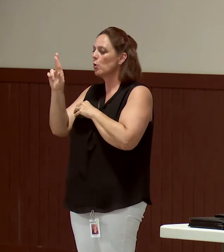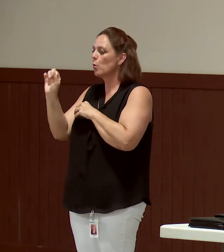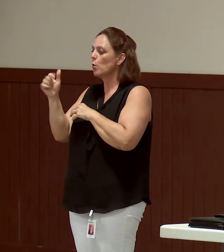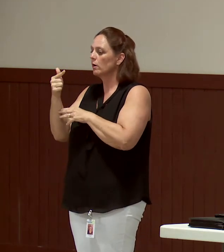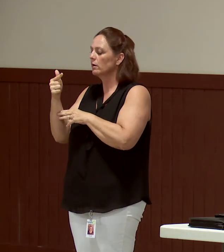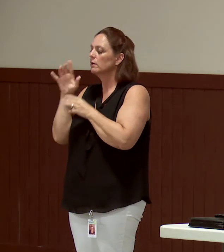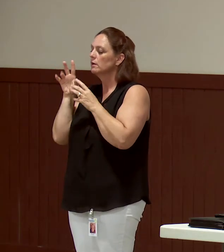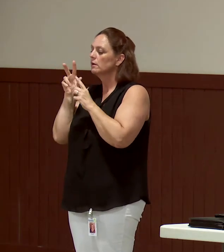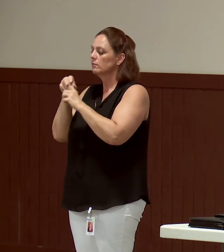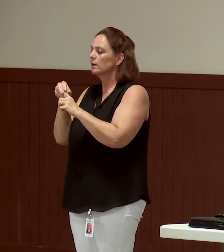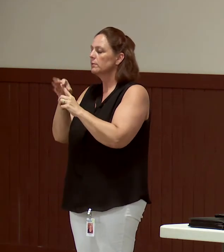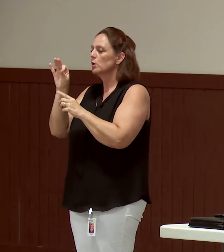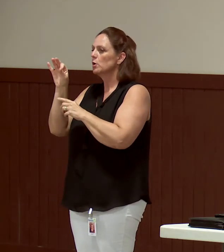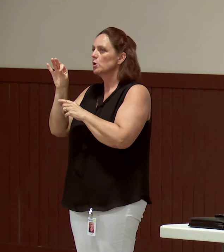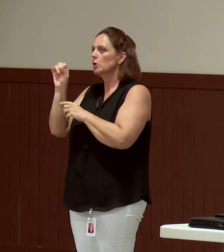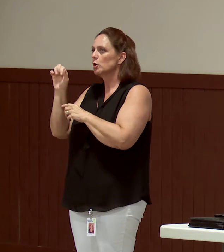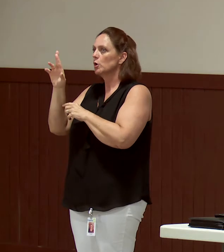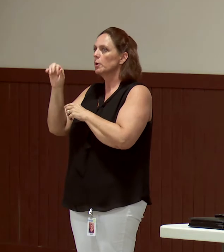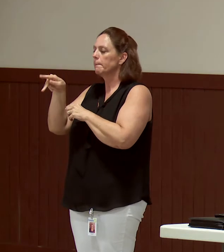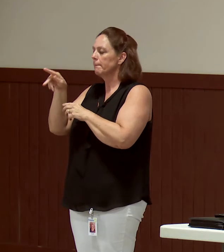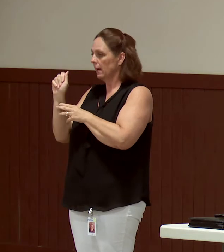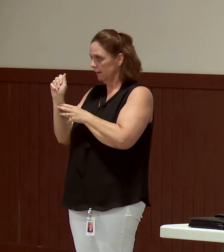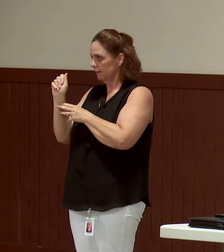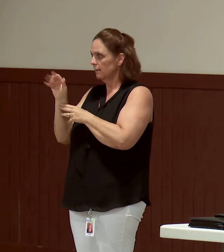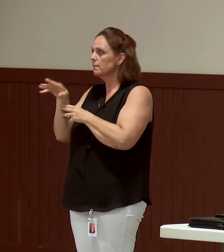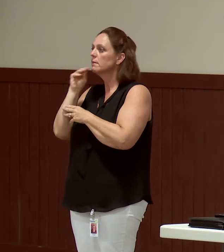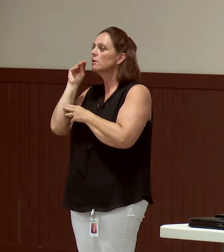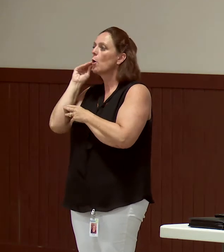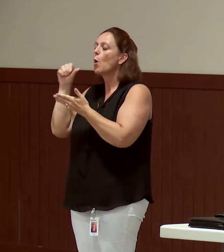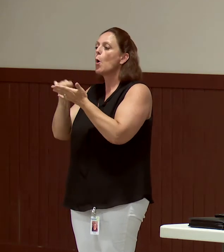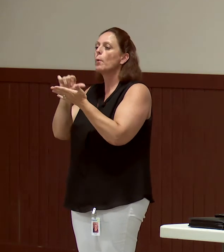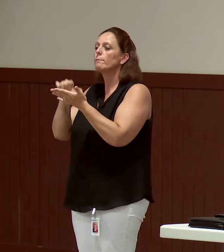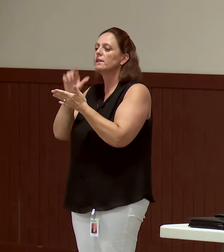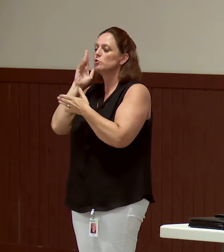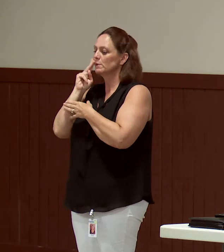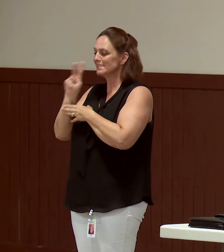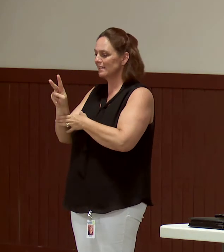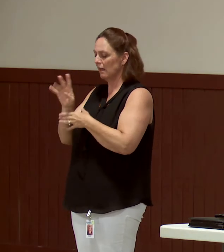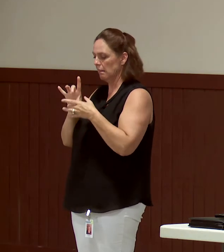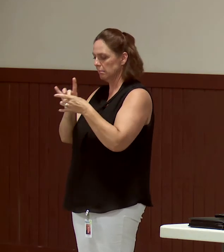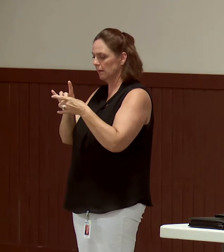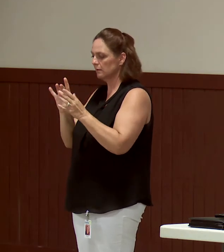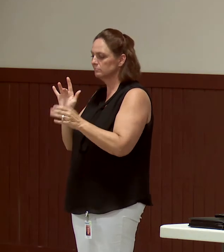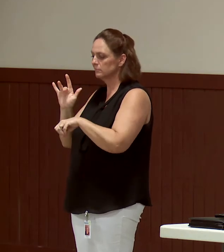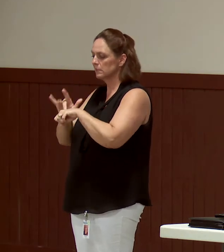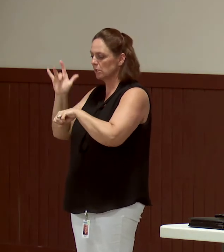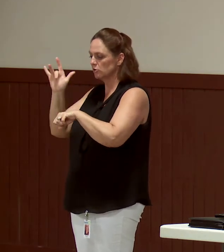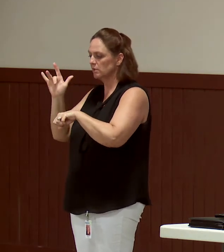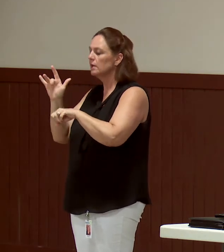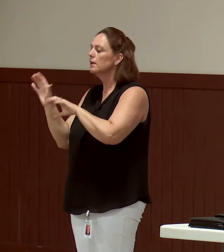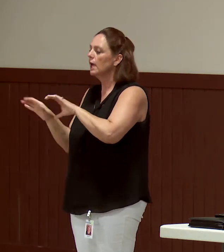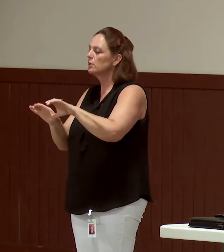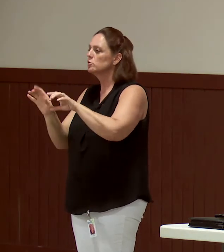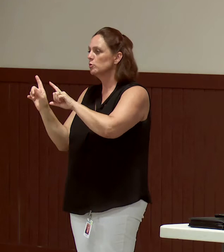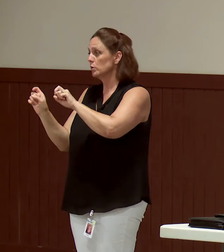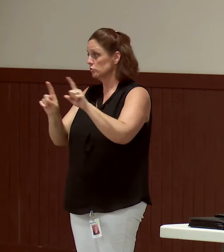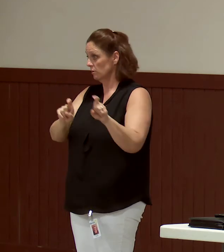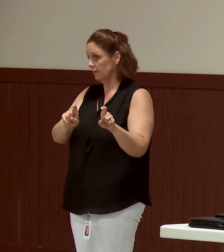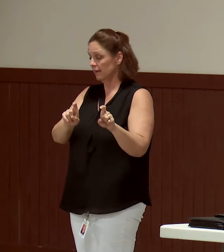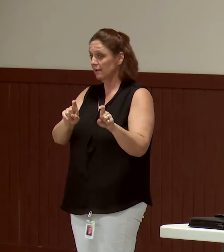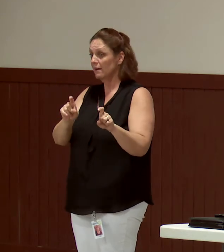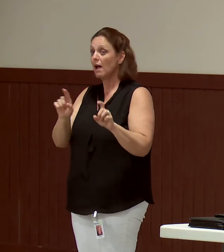linncounty.org/ARPA, that's our ARPA homepage, our landing page, and there's a link there that says take the survey. I encourage you to take it. Please do take